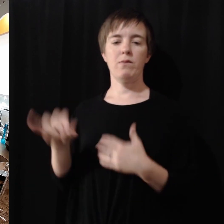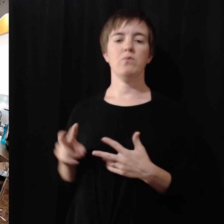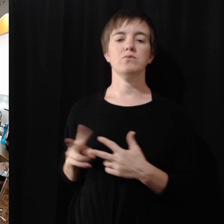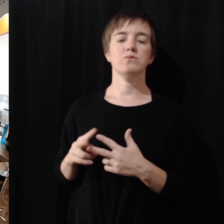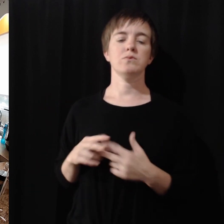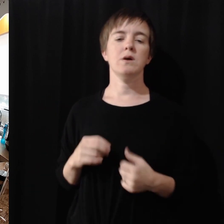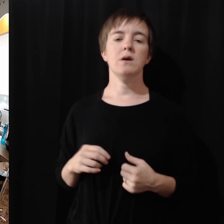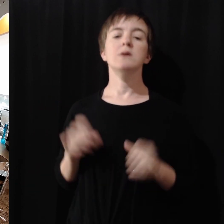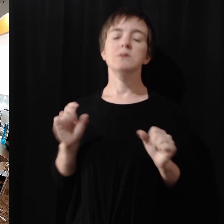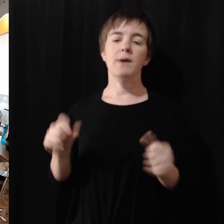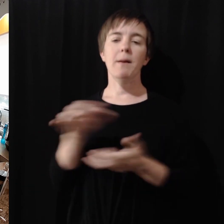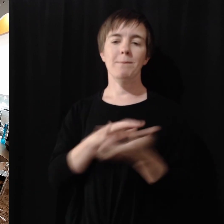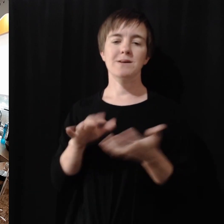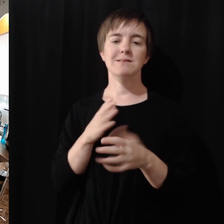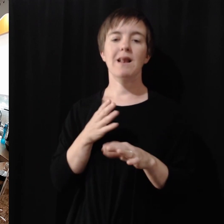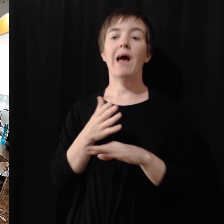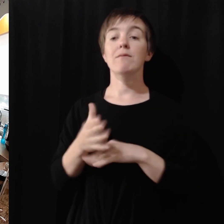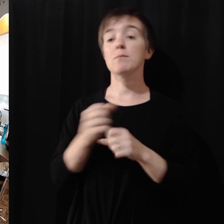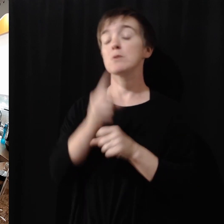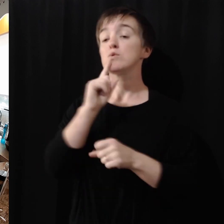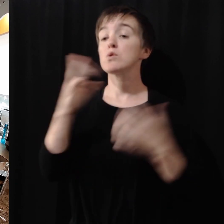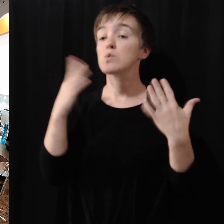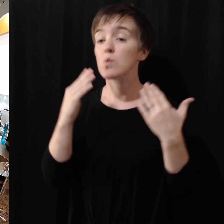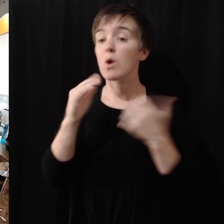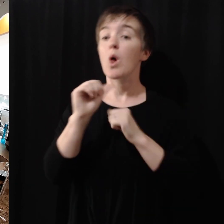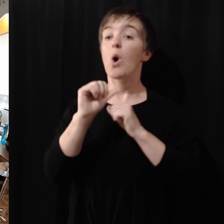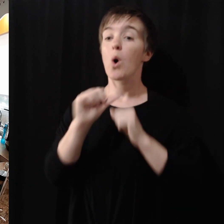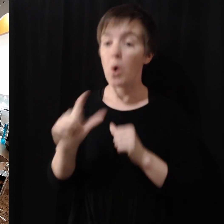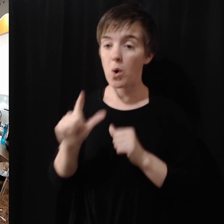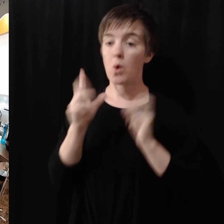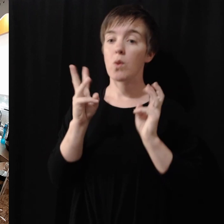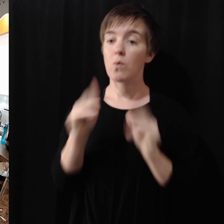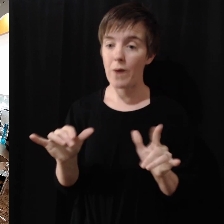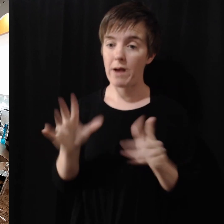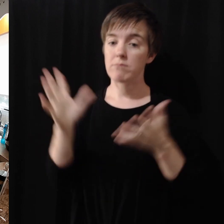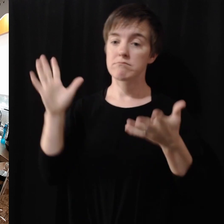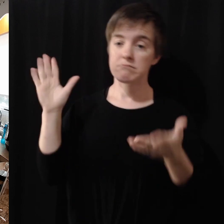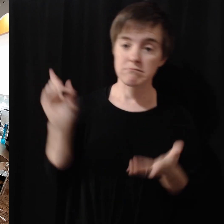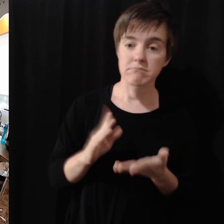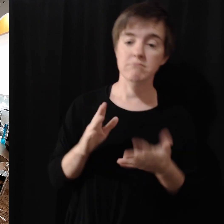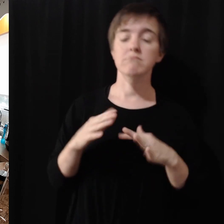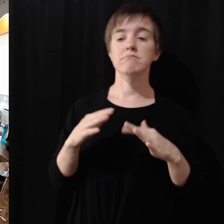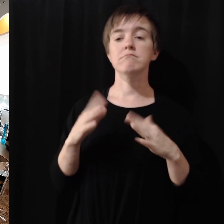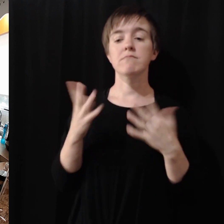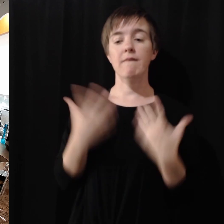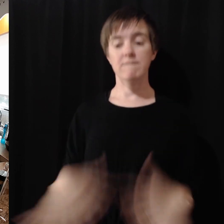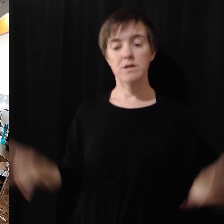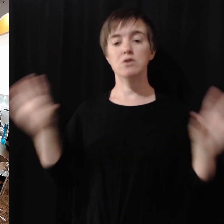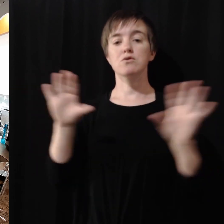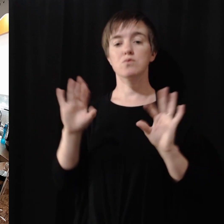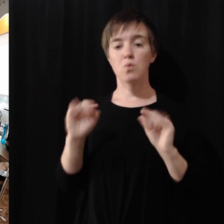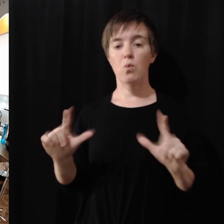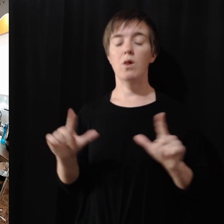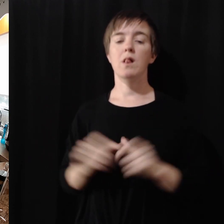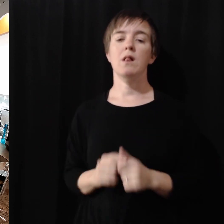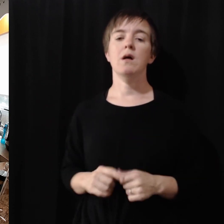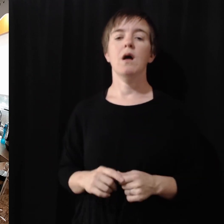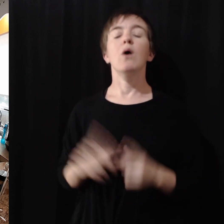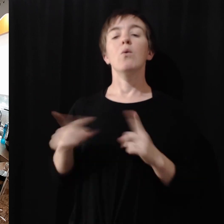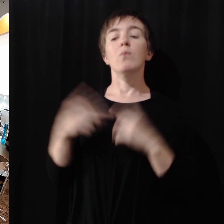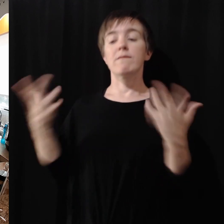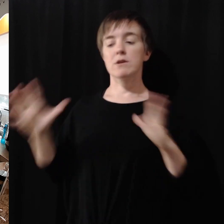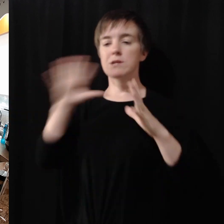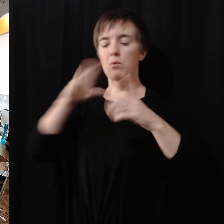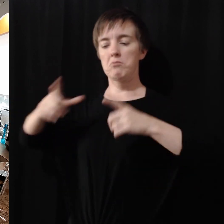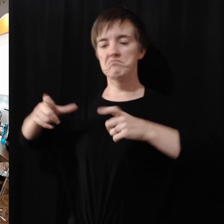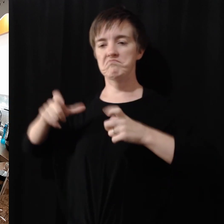have that mixed in after you make sure it's cooled all the way. And then, yeah, we're gonna have granola, and I'll take a picture of it